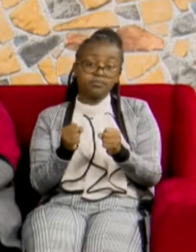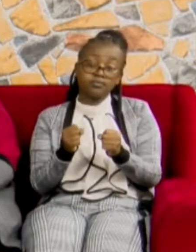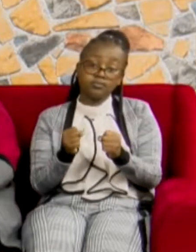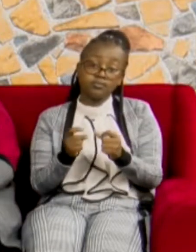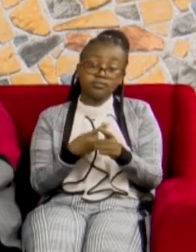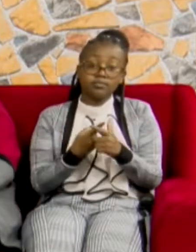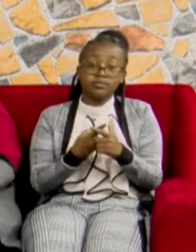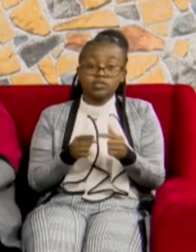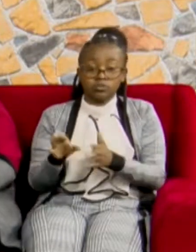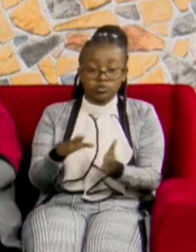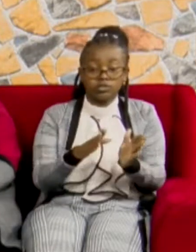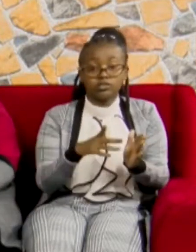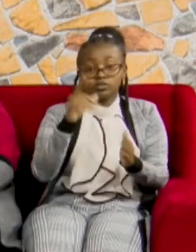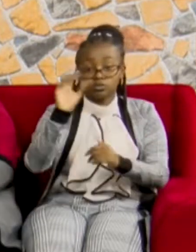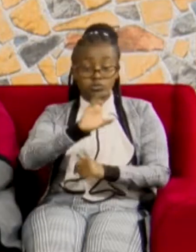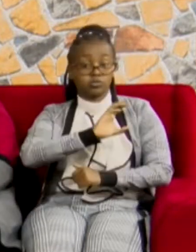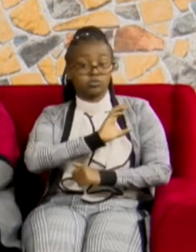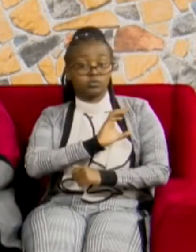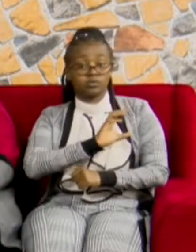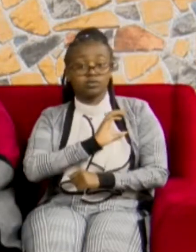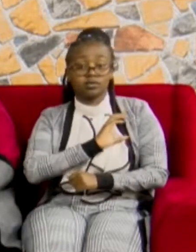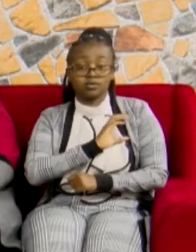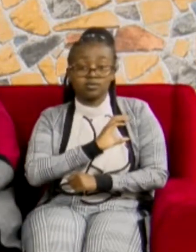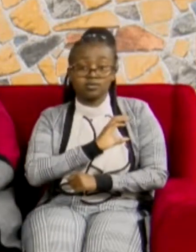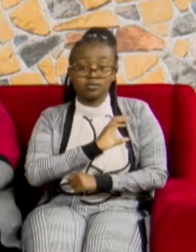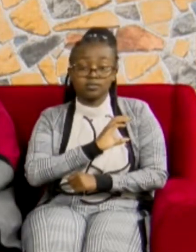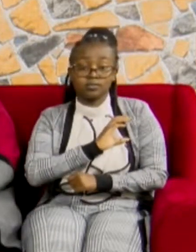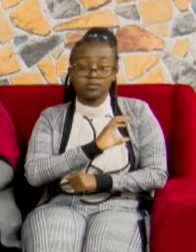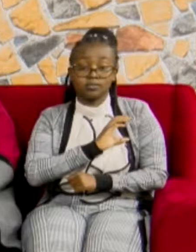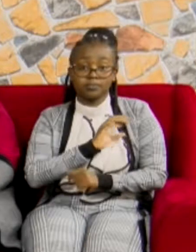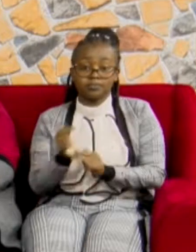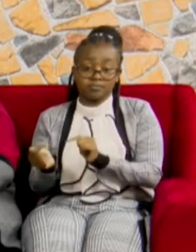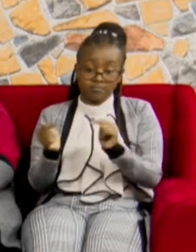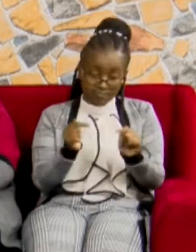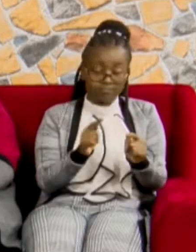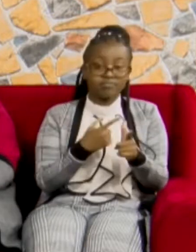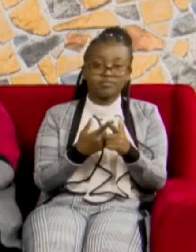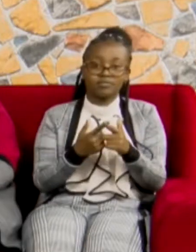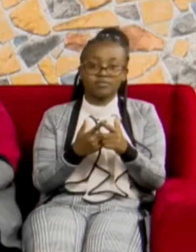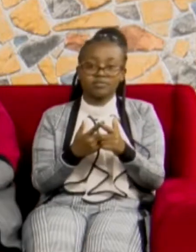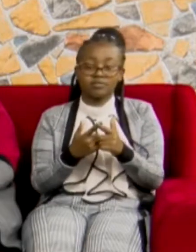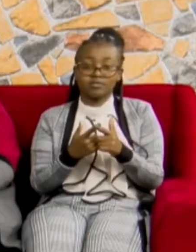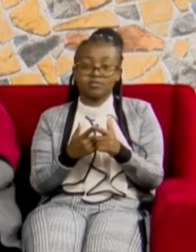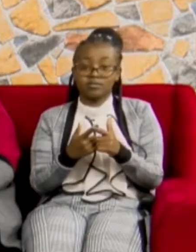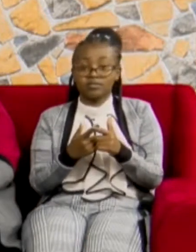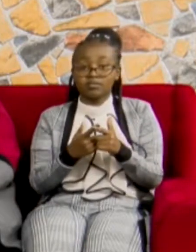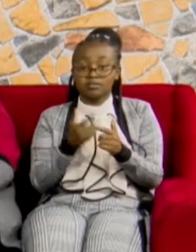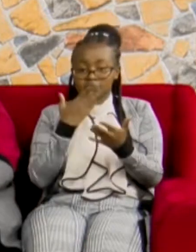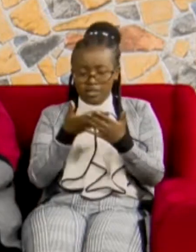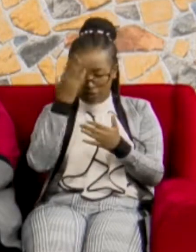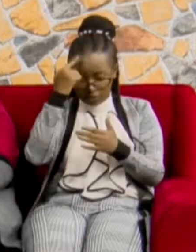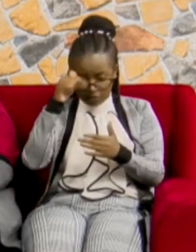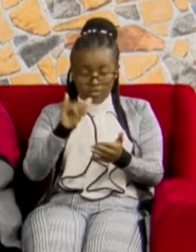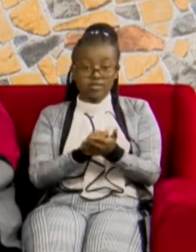then the opportunity to go studying Toronto came, and which I took, and thank God for